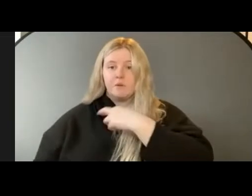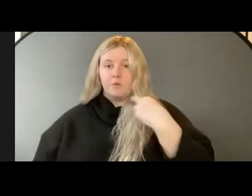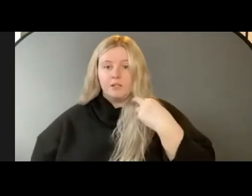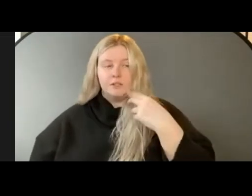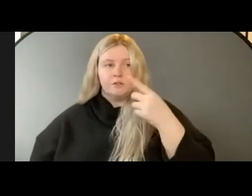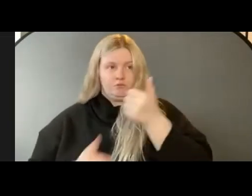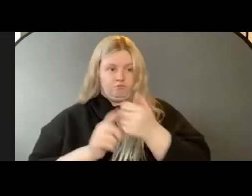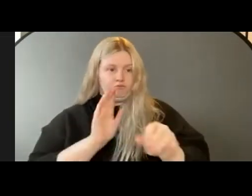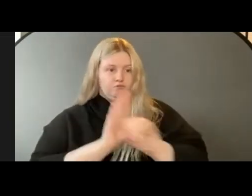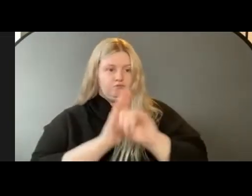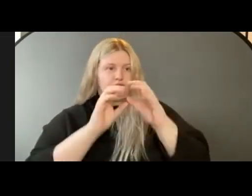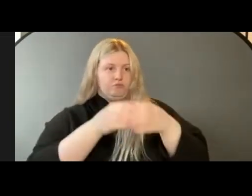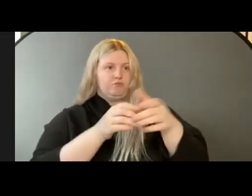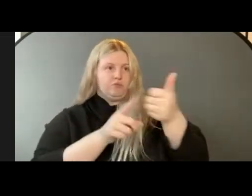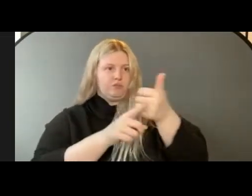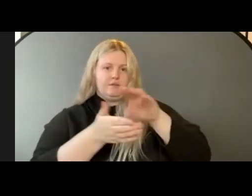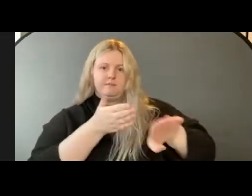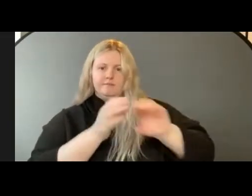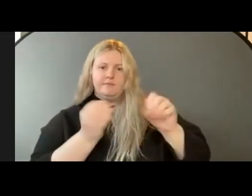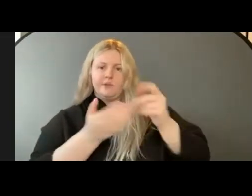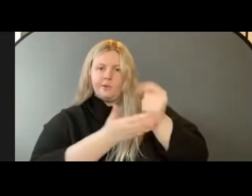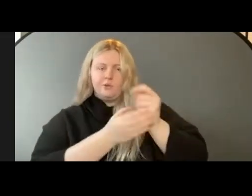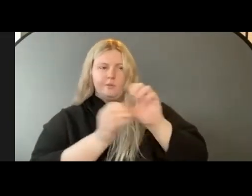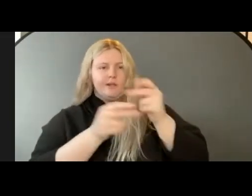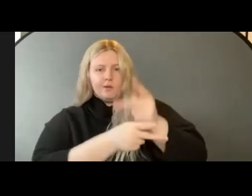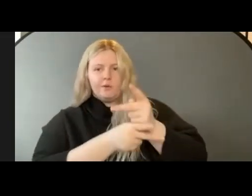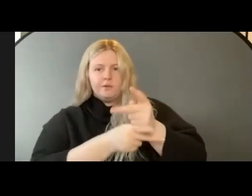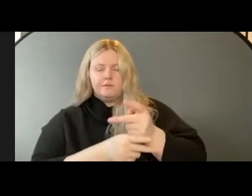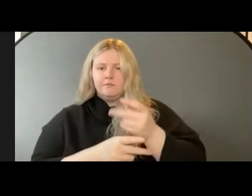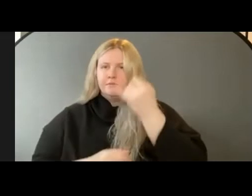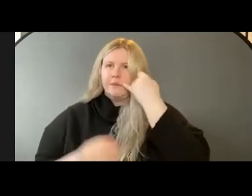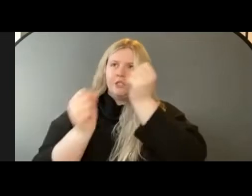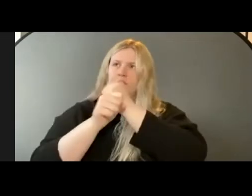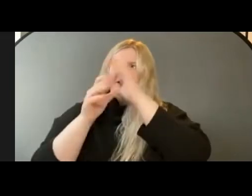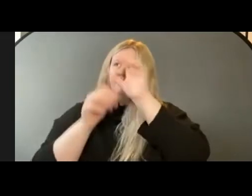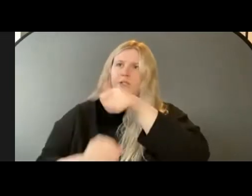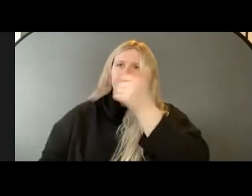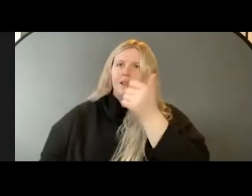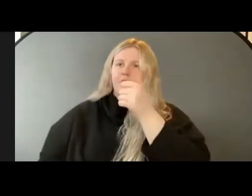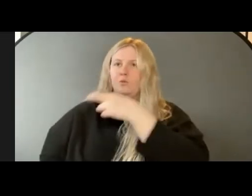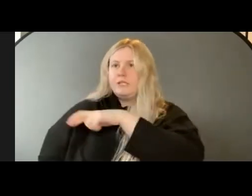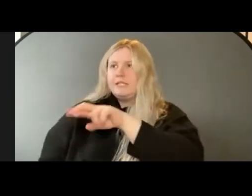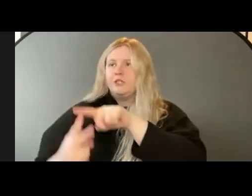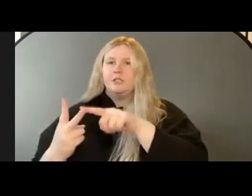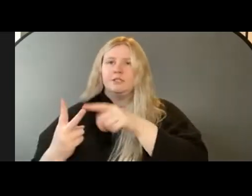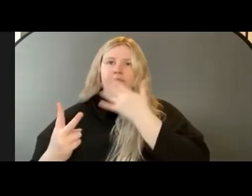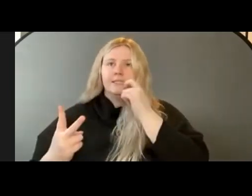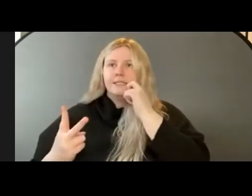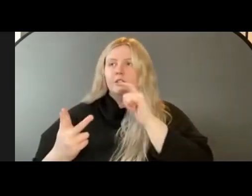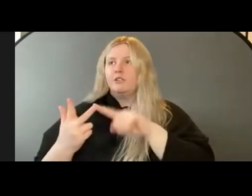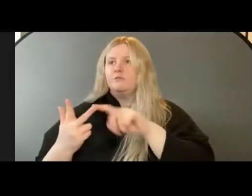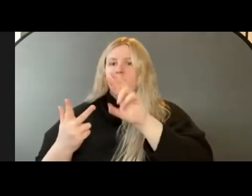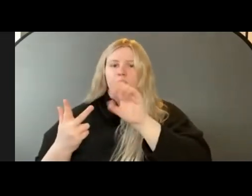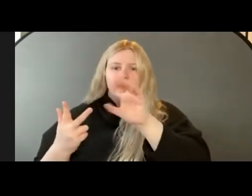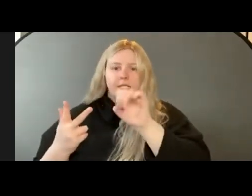group who would be denied care. Imagine if we did that to any other race, religion, color, or creed. So what would